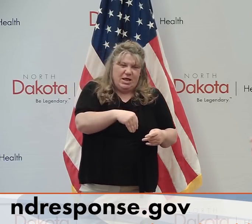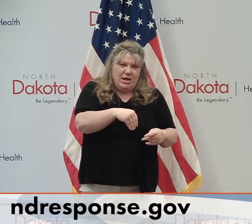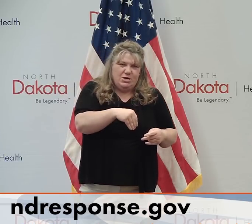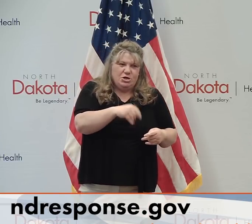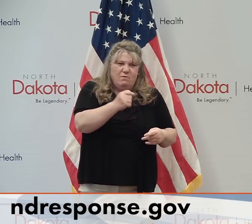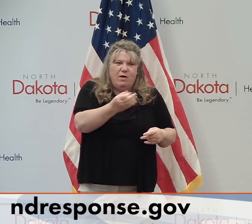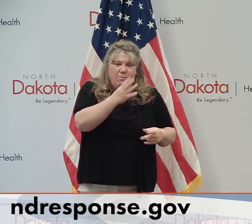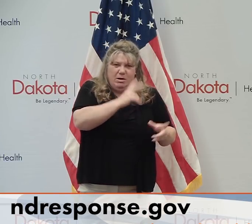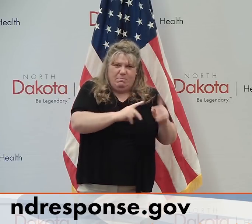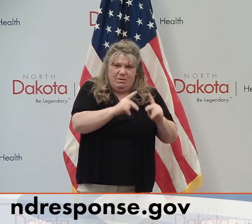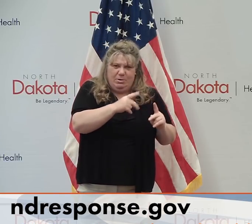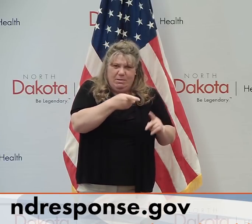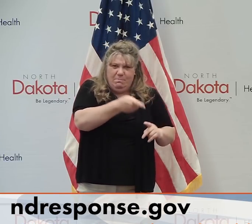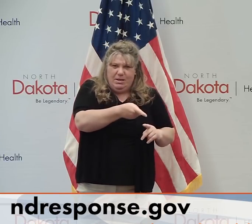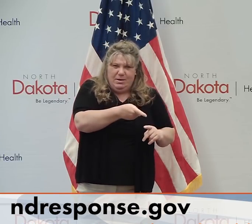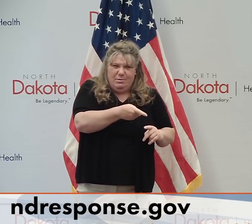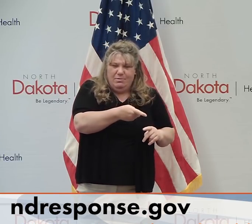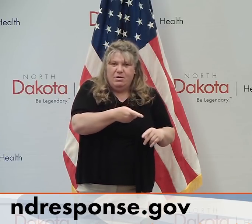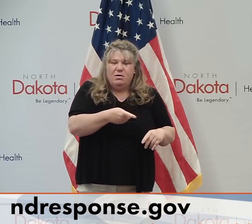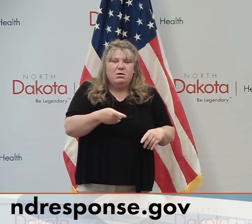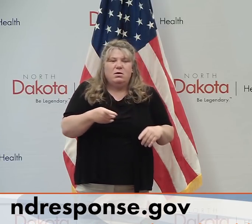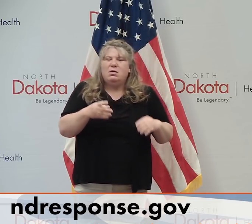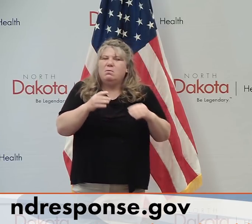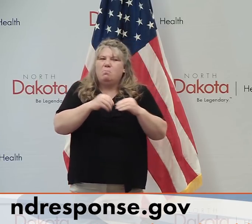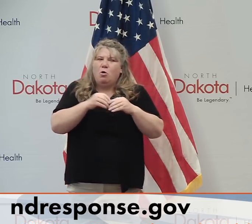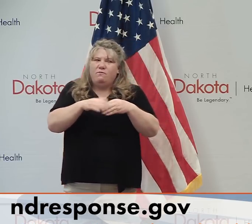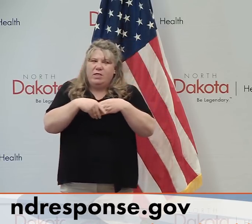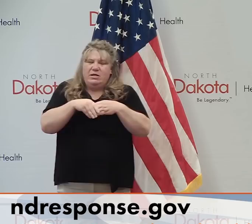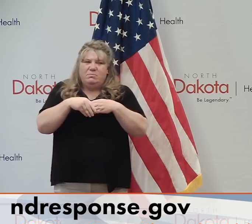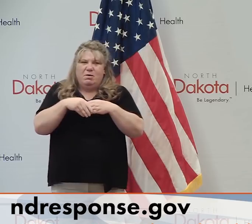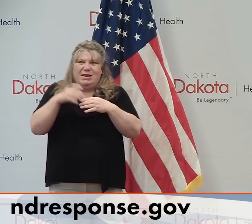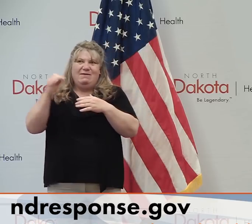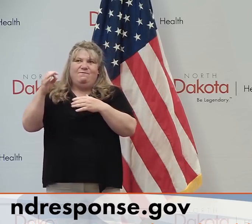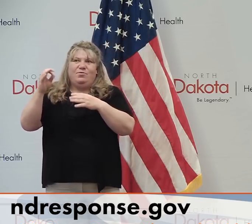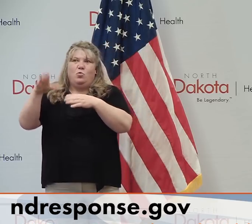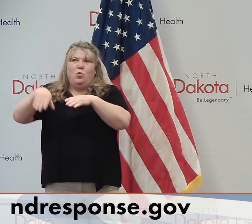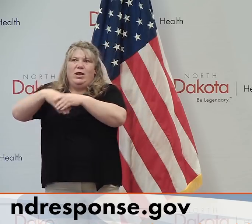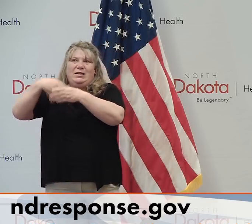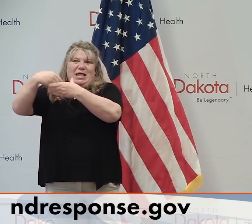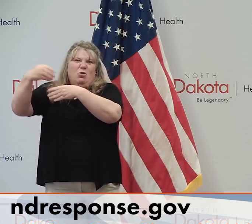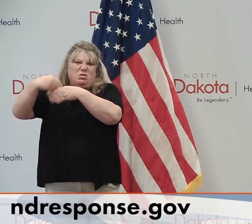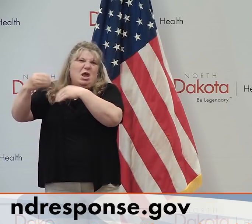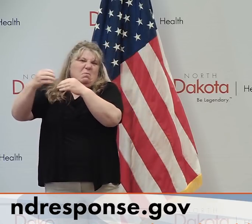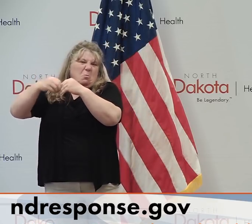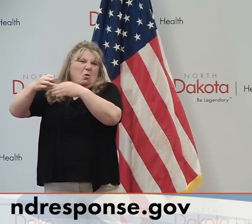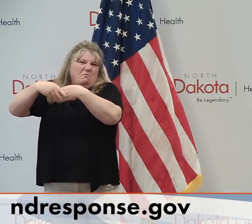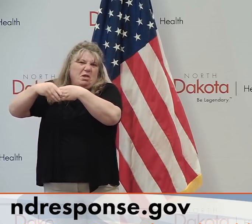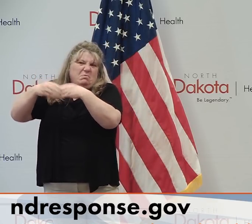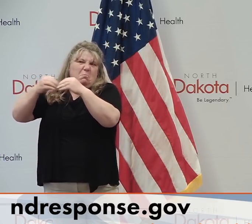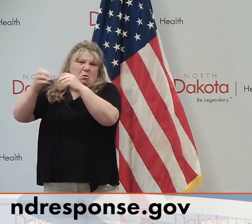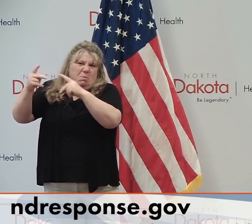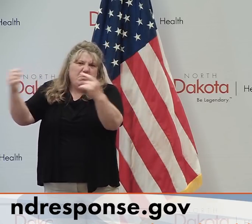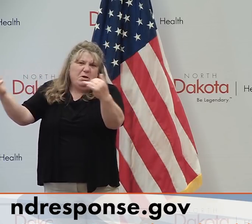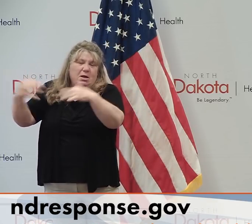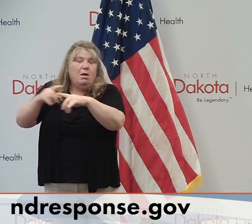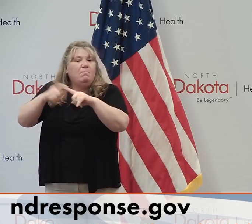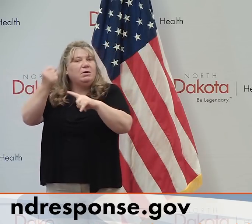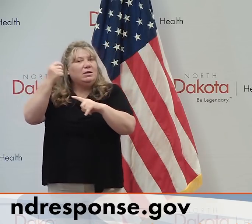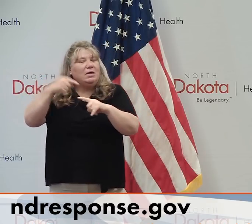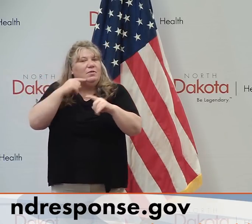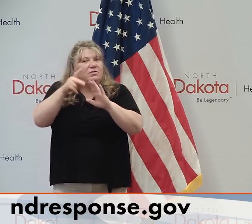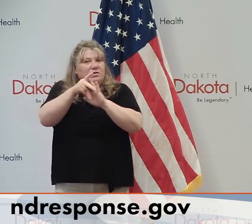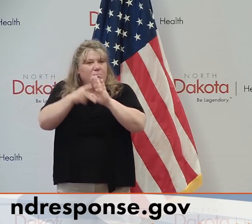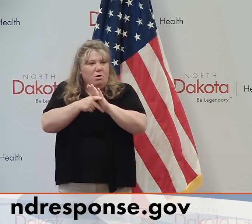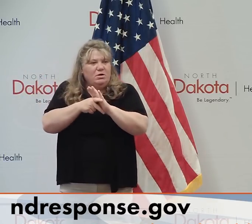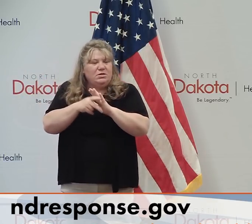capacity of that venue. So, again, more flexibility probably if it's outside. But again, these are guidelines that will